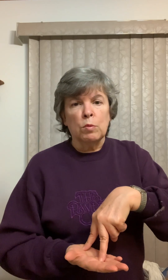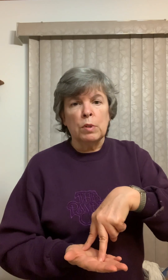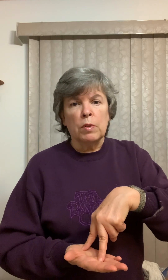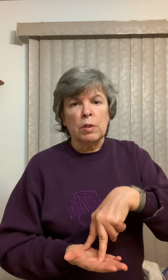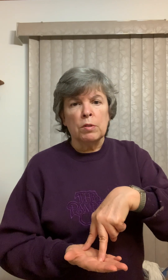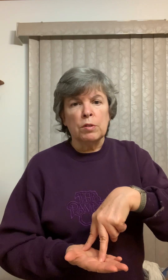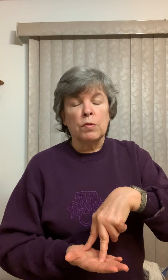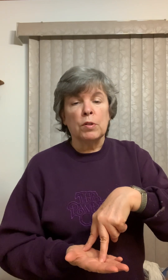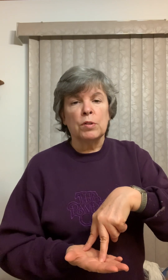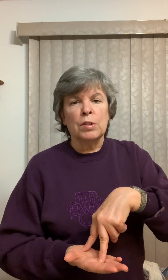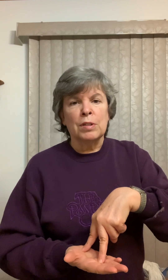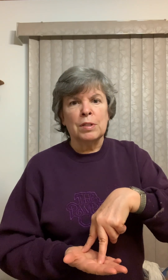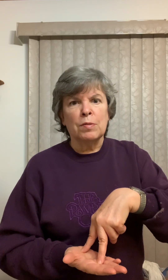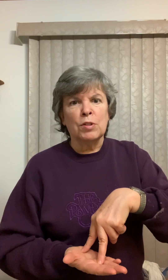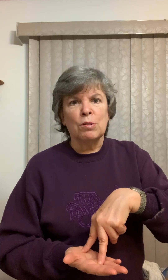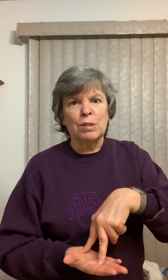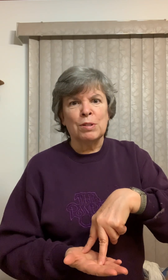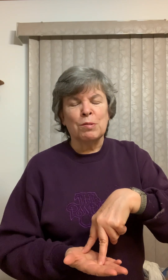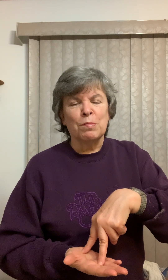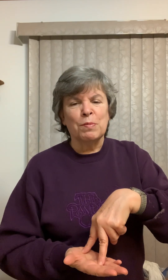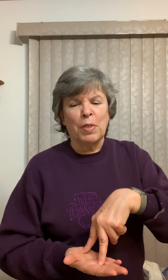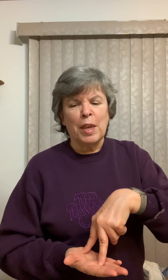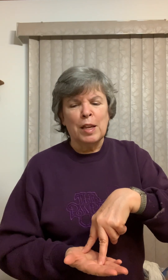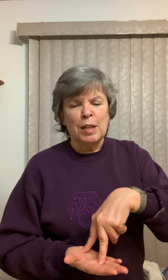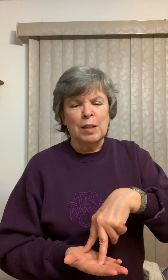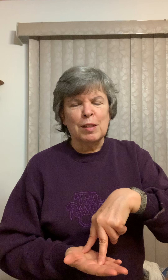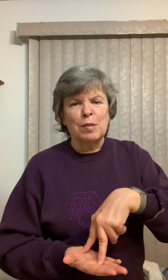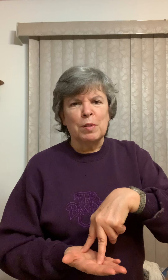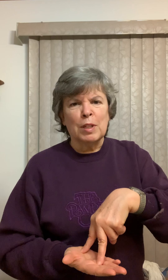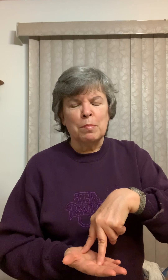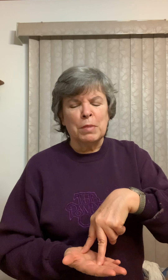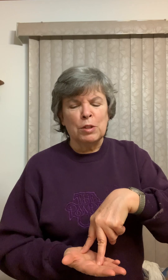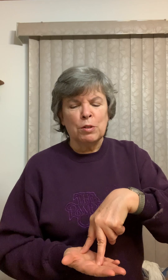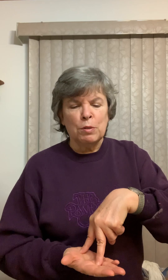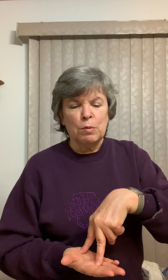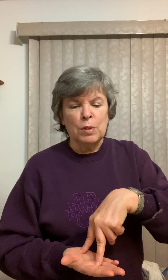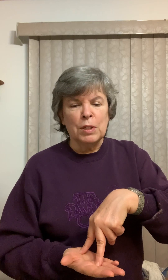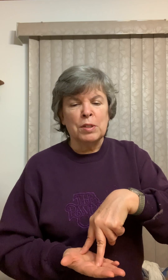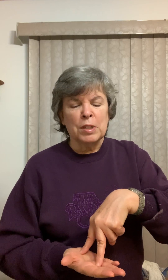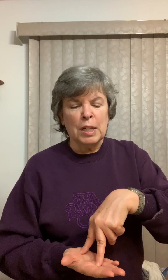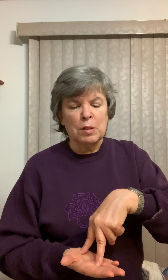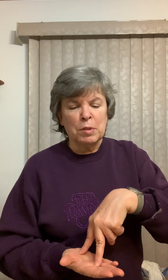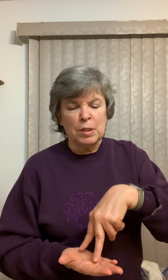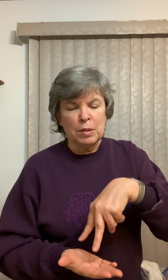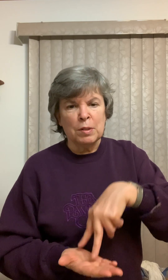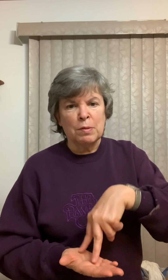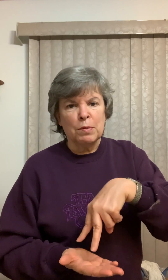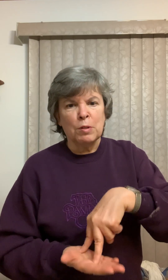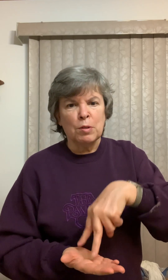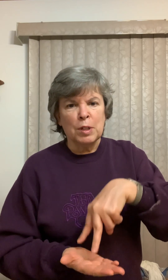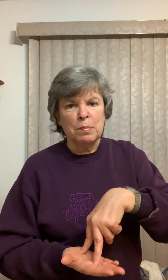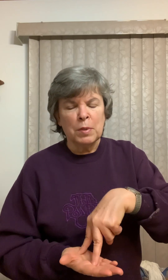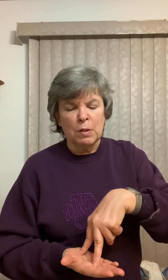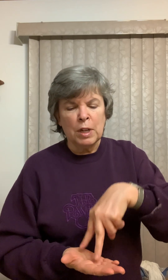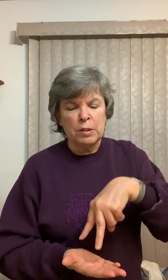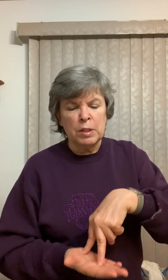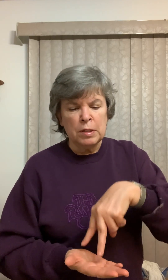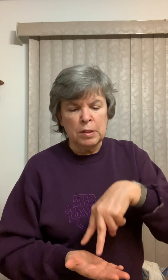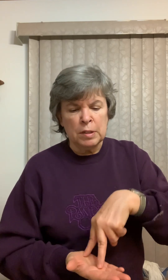even learn your first deaf joke. So make sure you listen to next week's recording. Okay, so this is